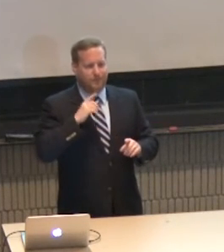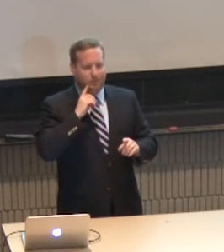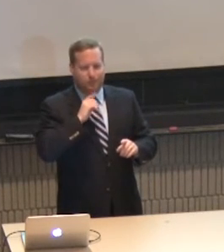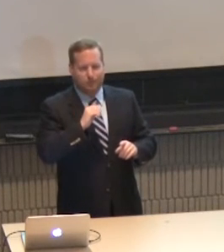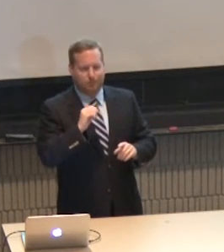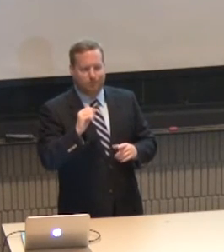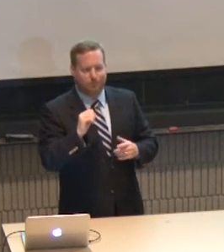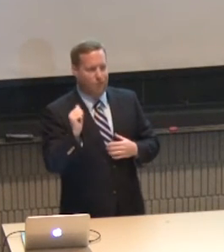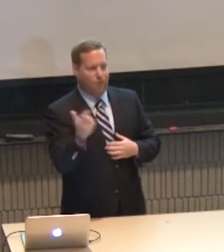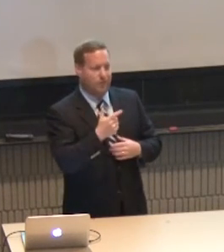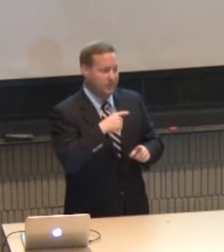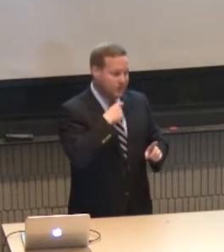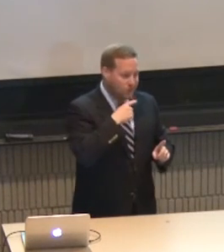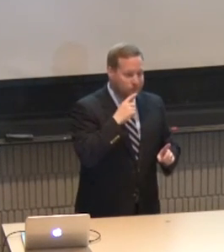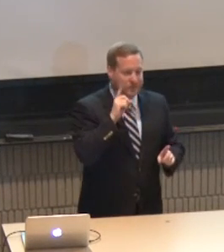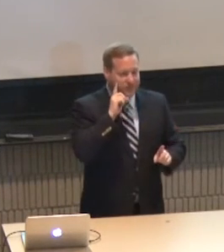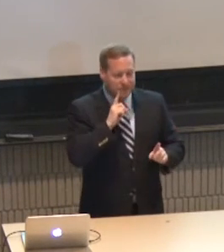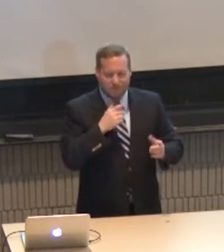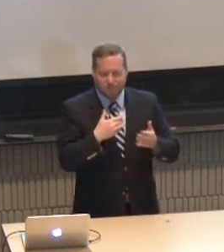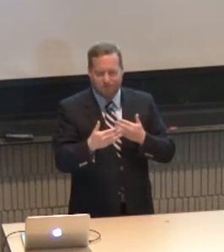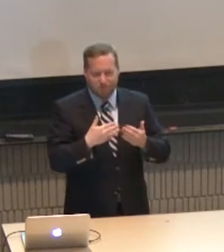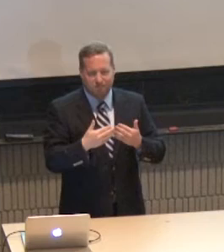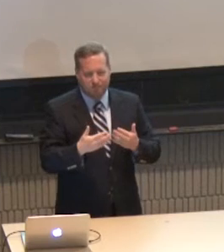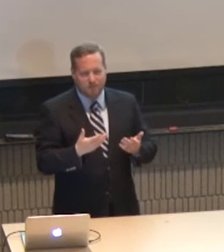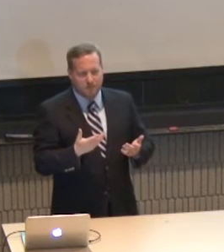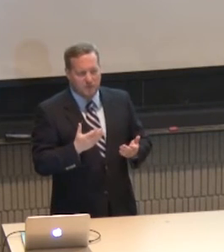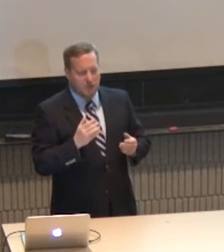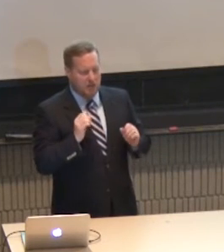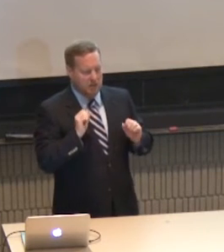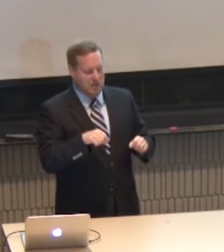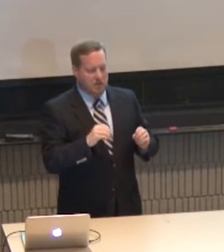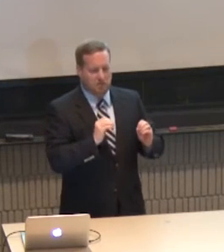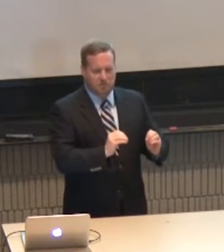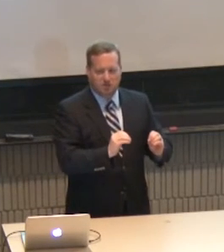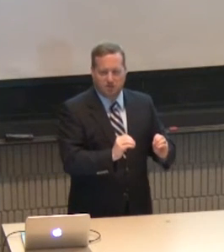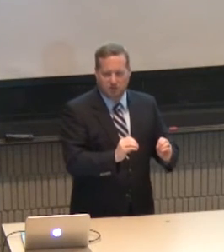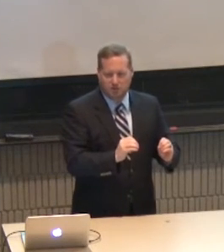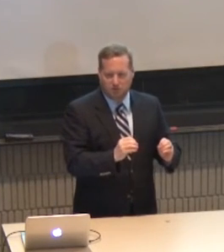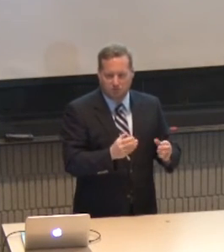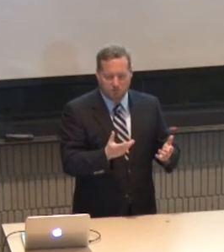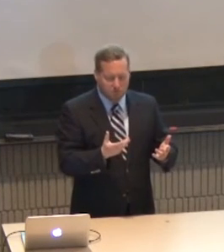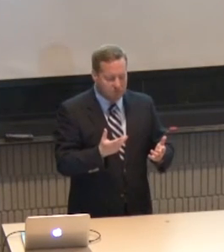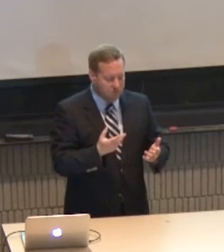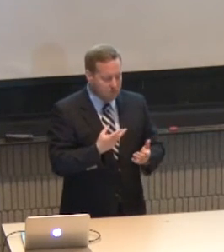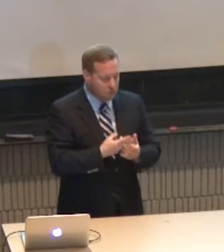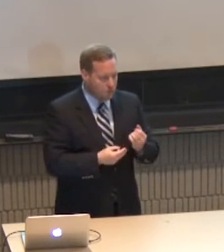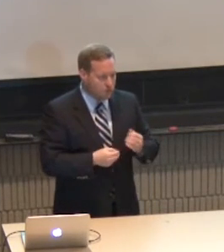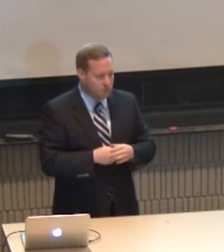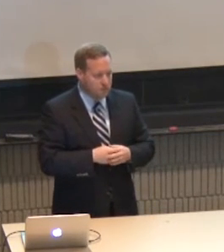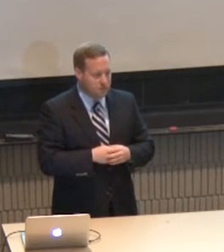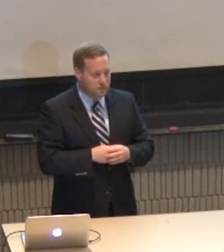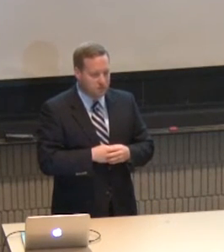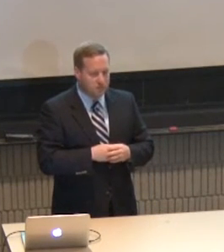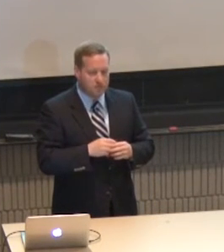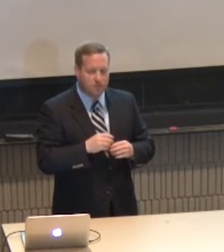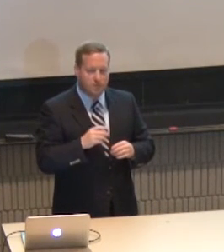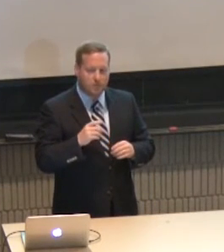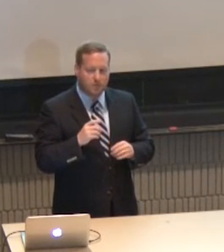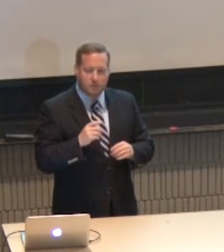benefit of visual language for deaf kids is undeniable, but a strong first language is a requirement for anyone to be